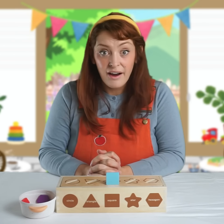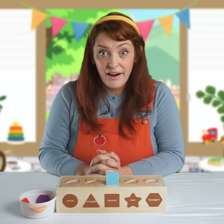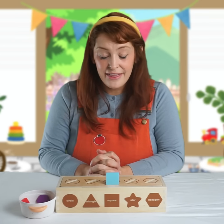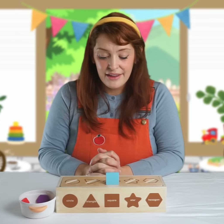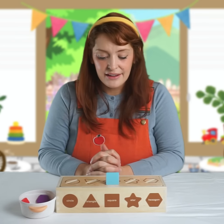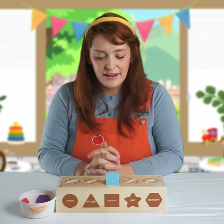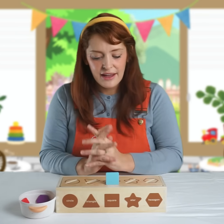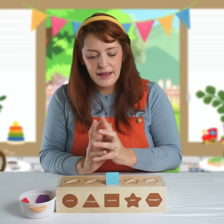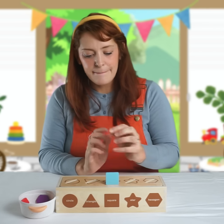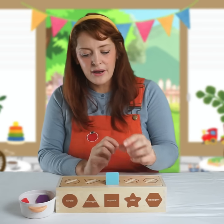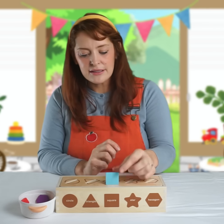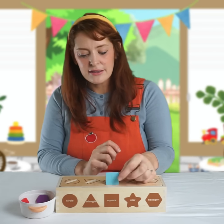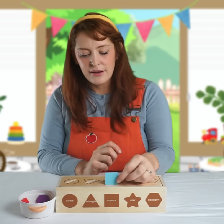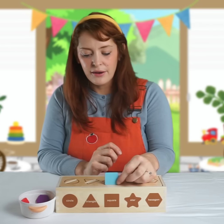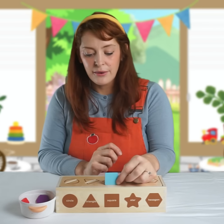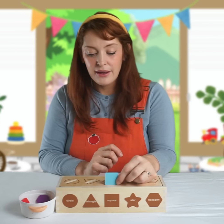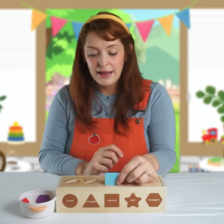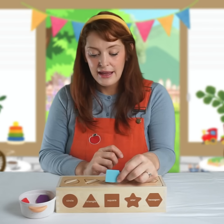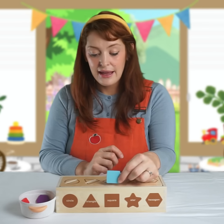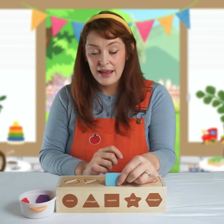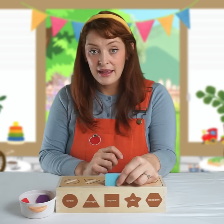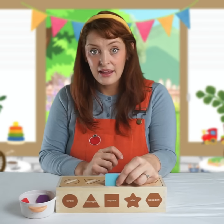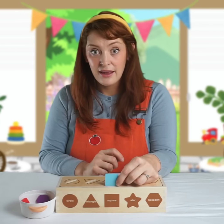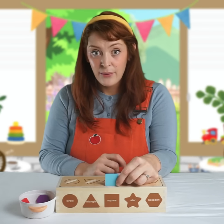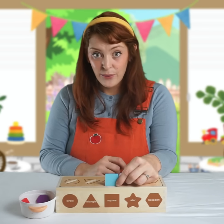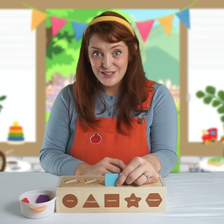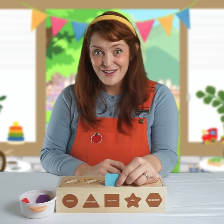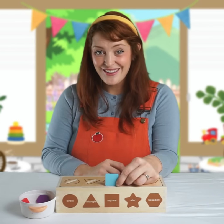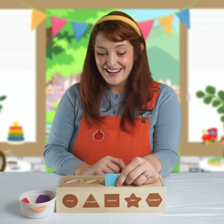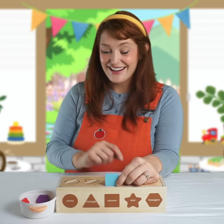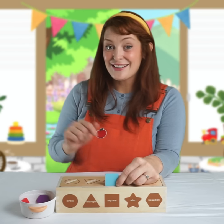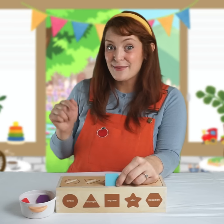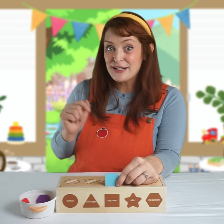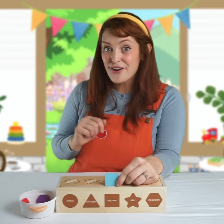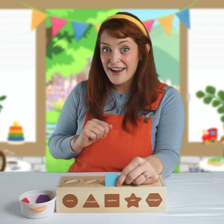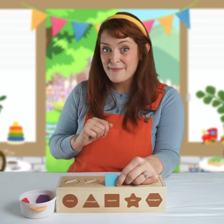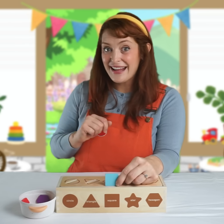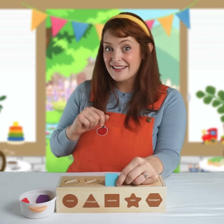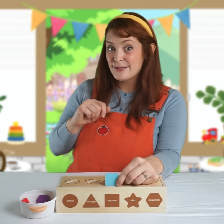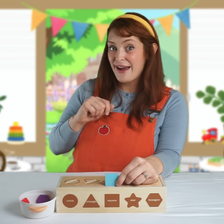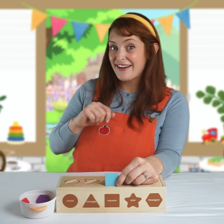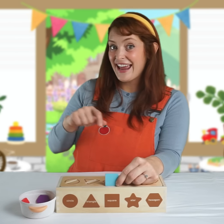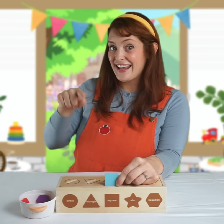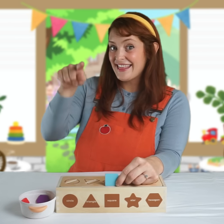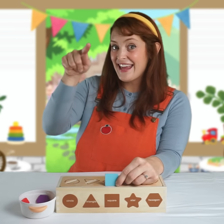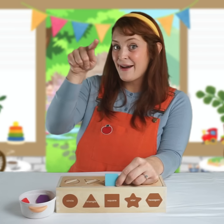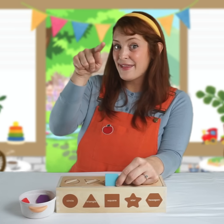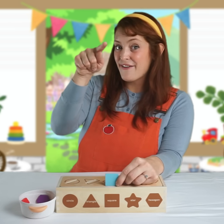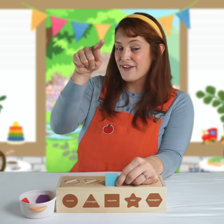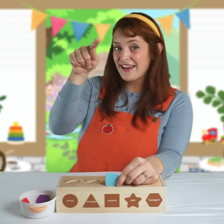I think it might go here. What do you think? Shall we try and make the square again in the air with our finger